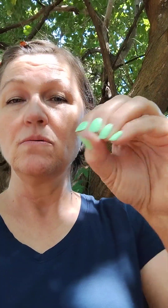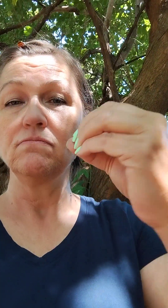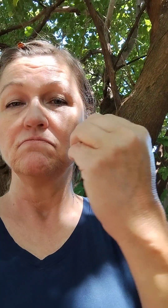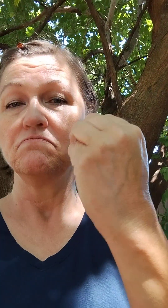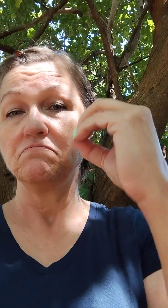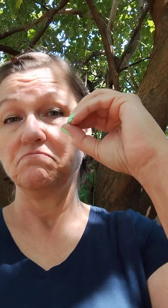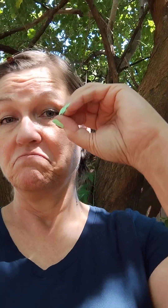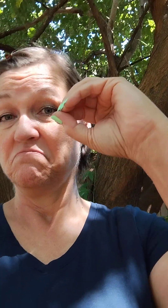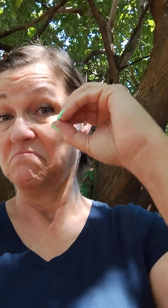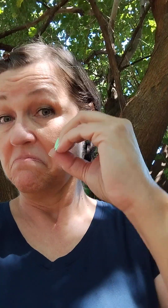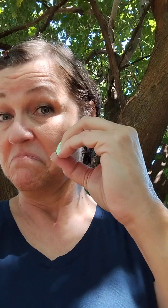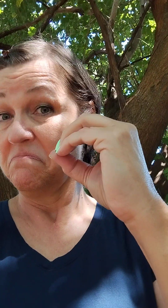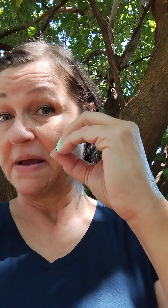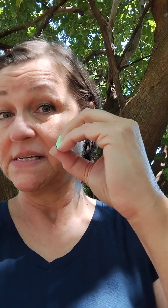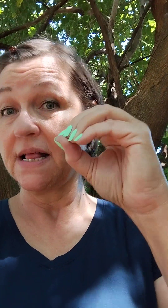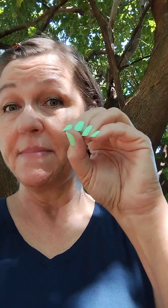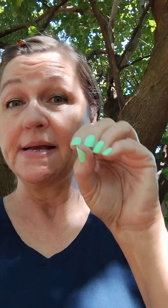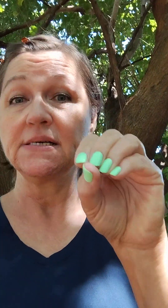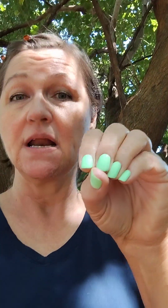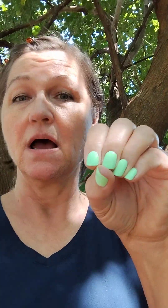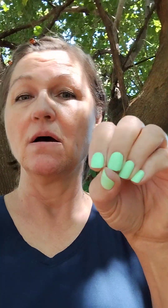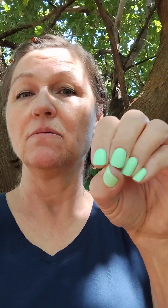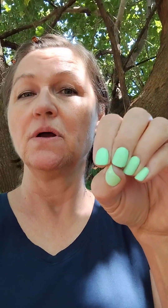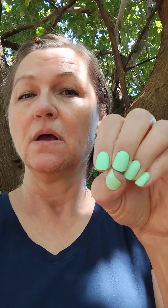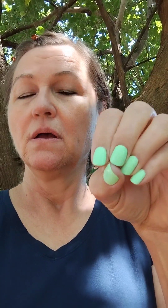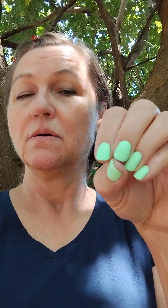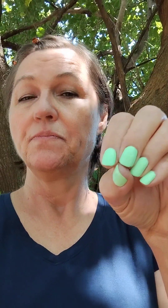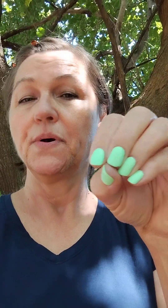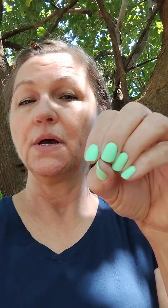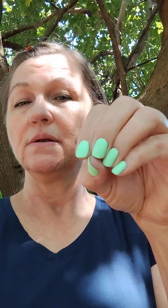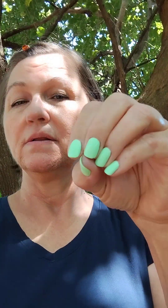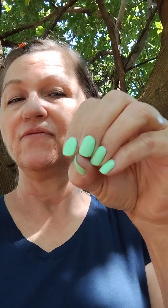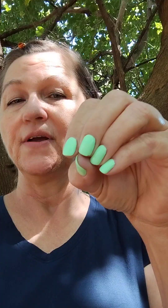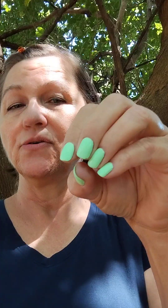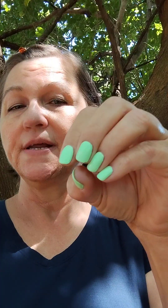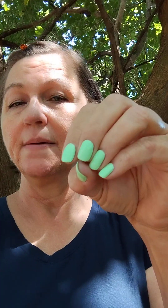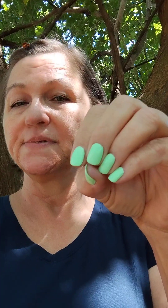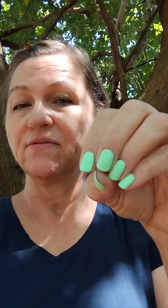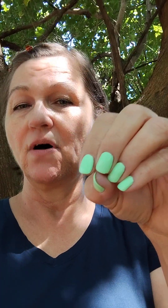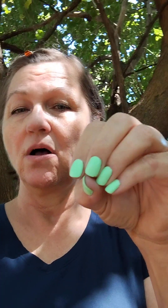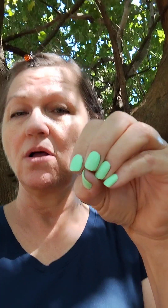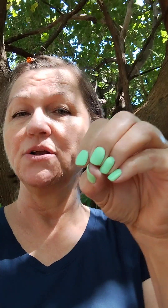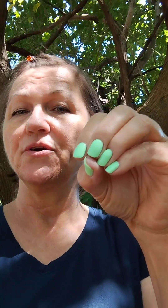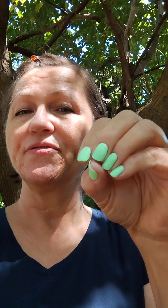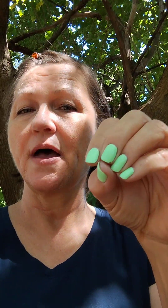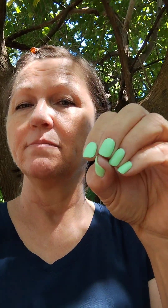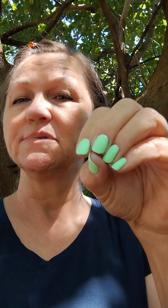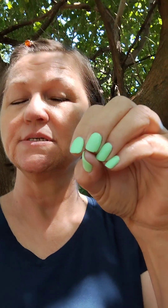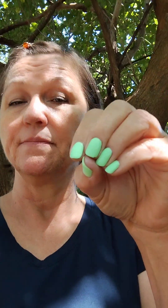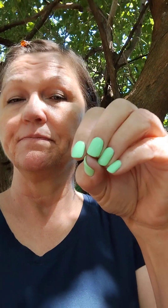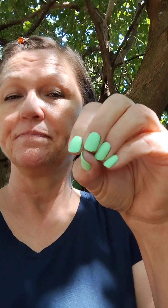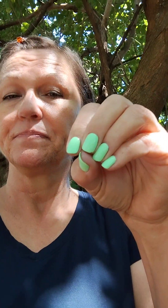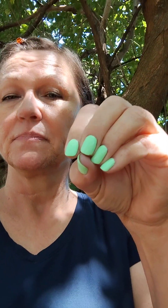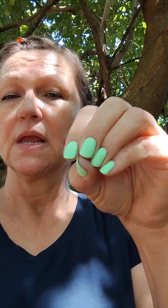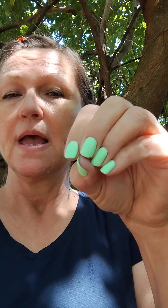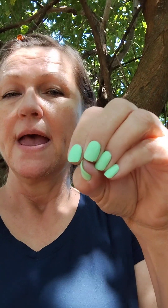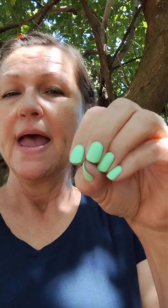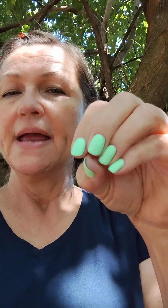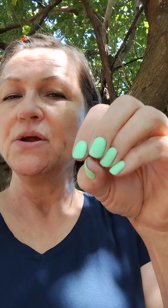O. Basically makes an O. Put the fingertips of all on your thumbs. And you